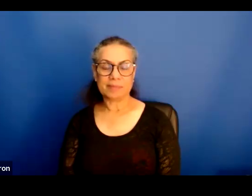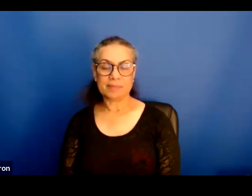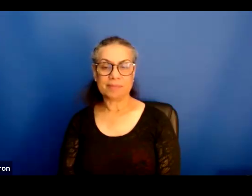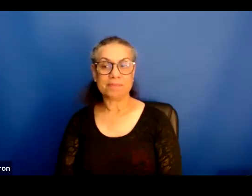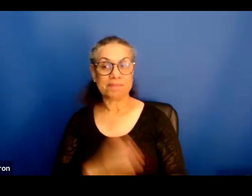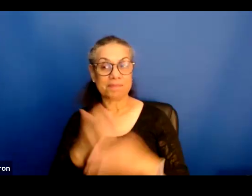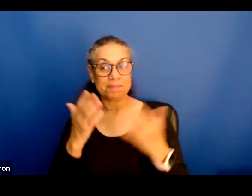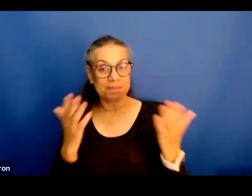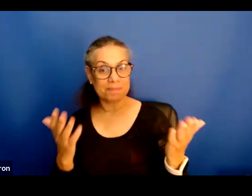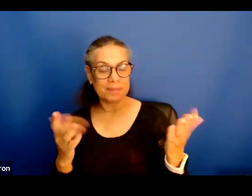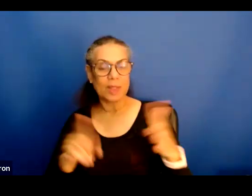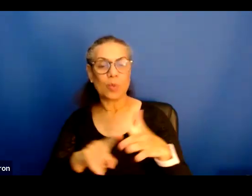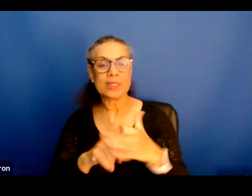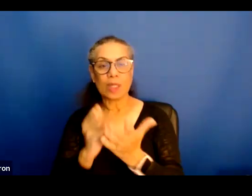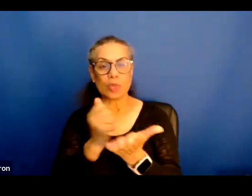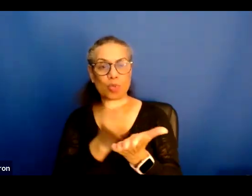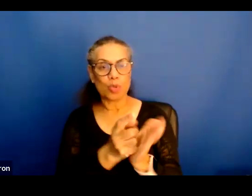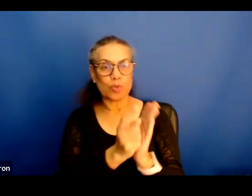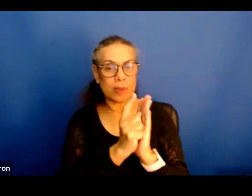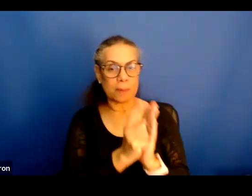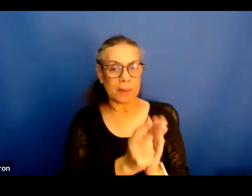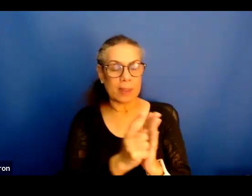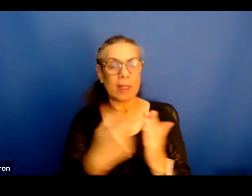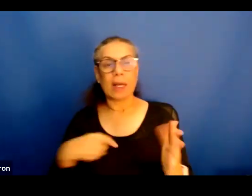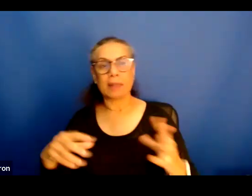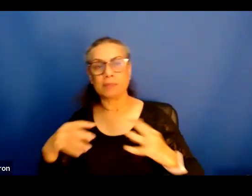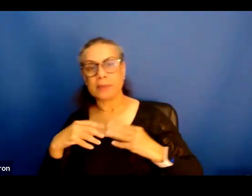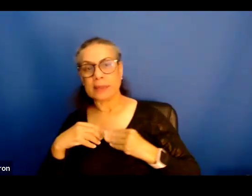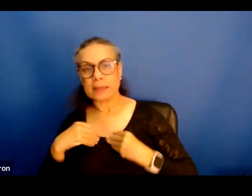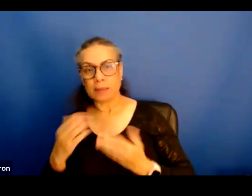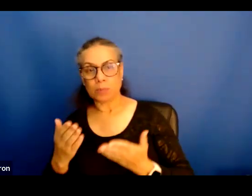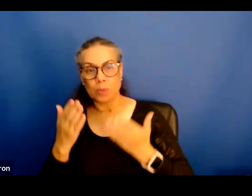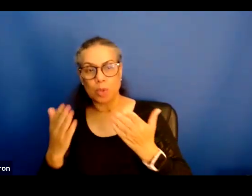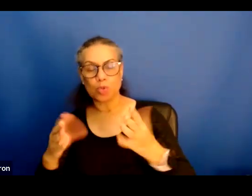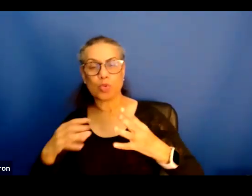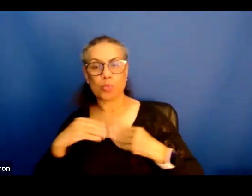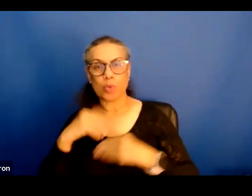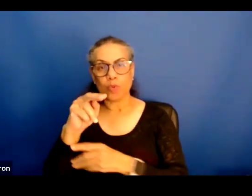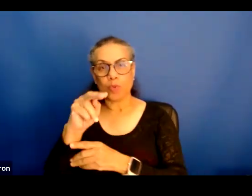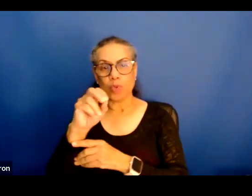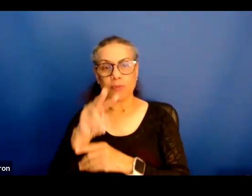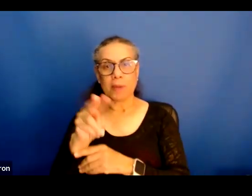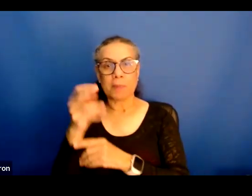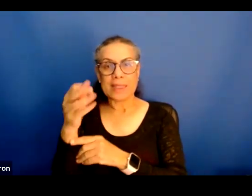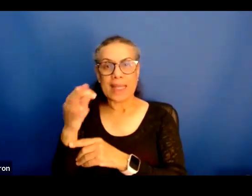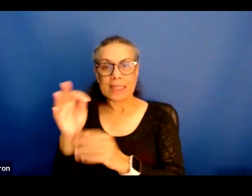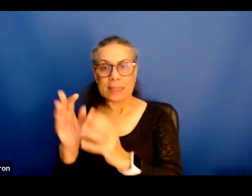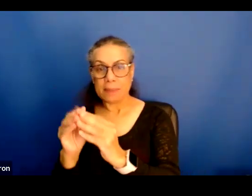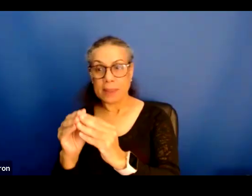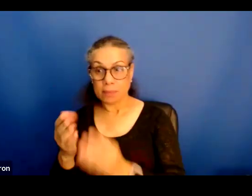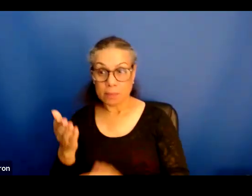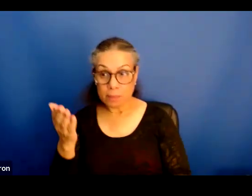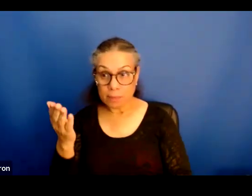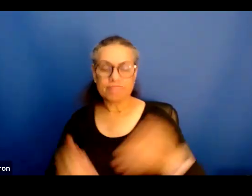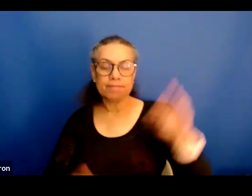Okay, we will begin with the approval of minutes. I will now entertain a motion to approve the minutes of the November 19th meeting. Is there a motion?